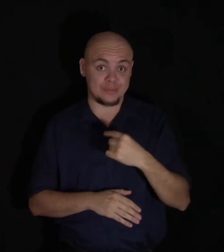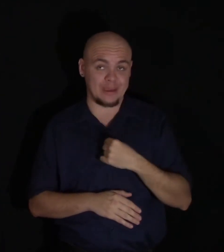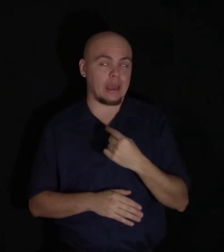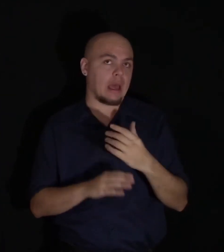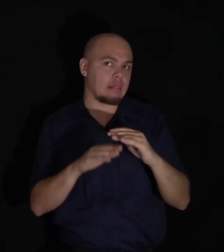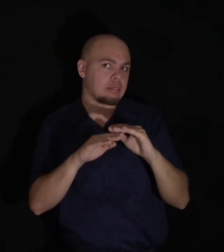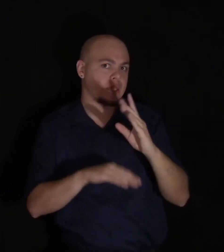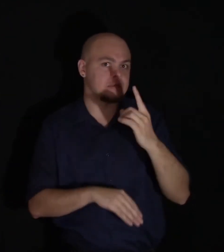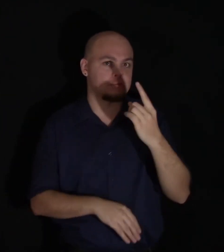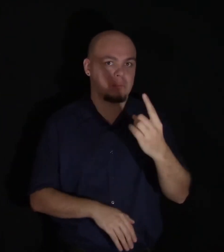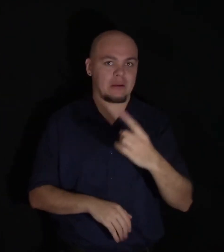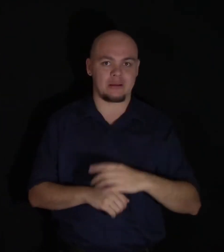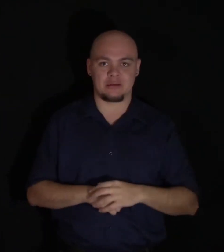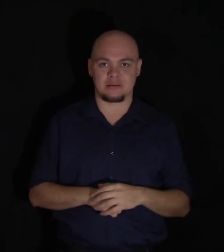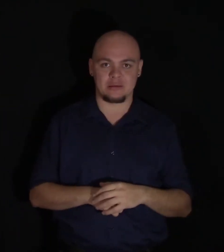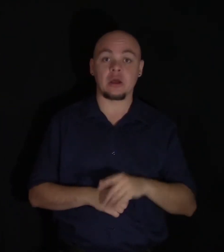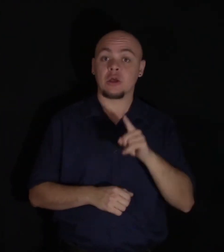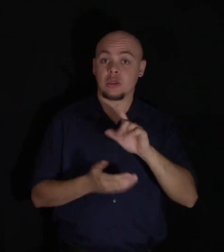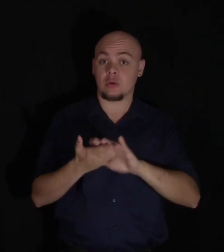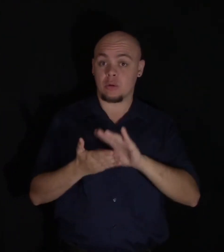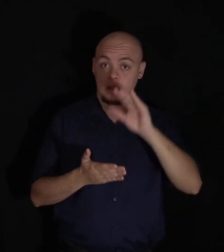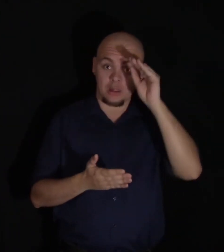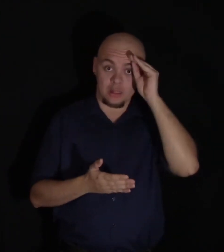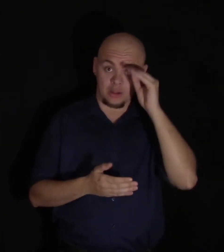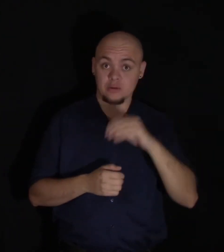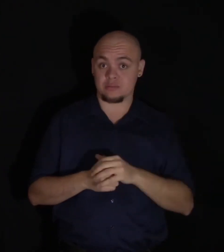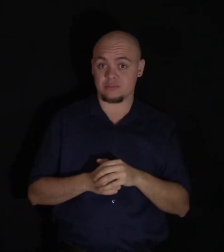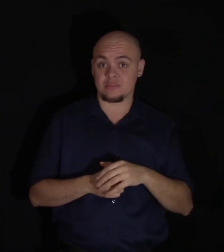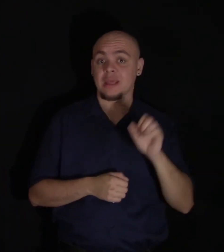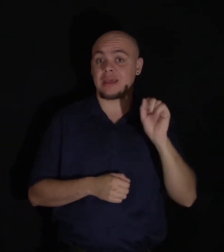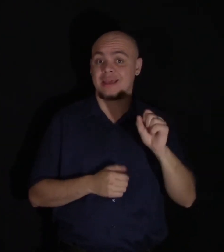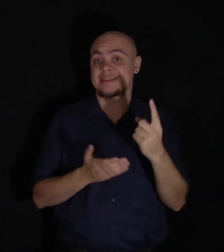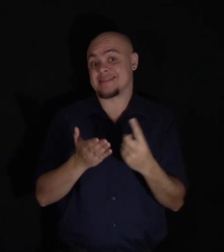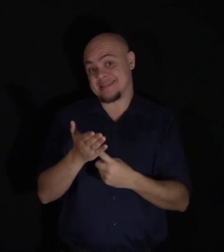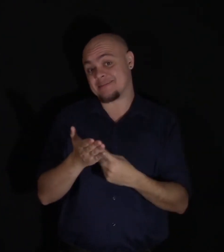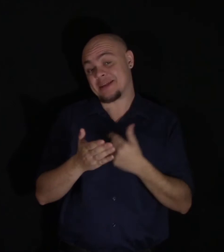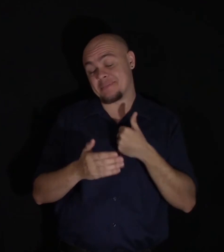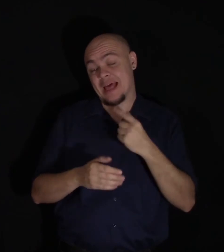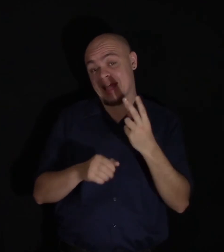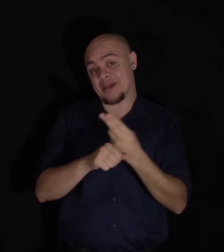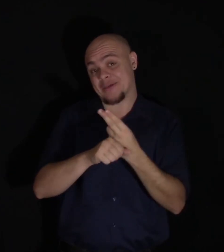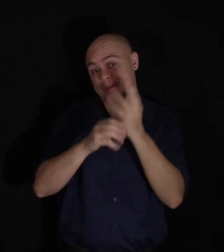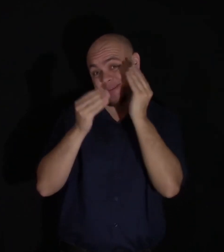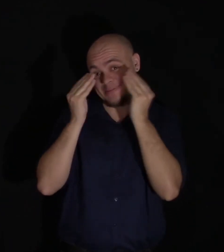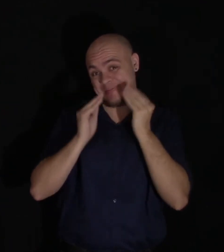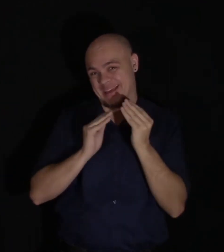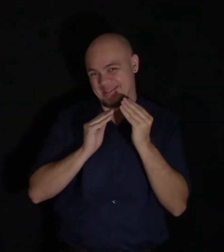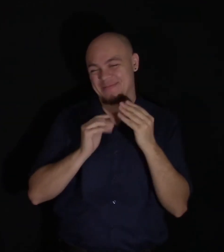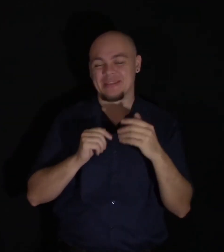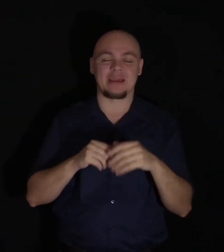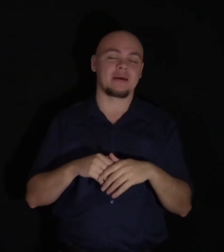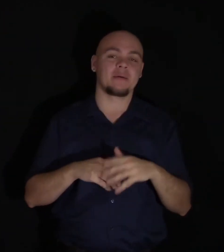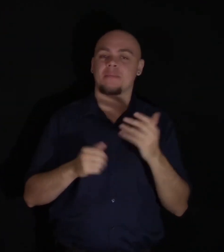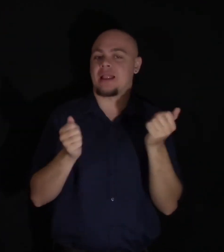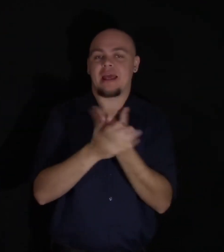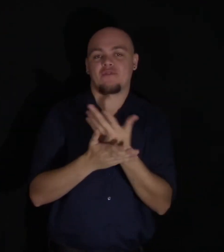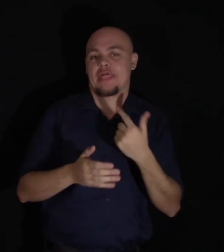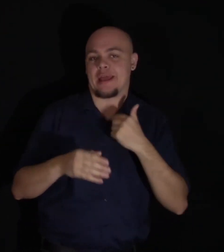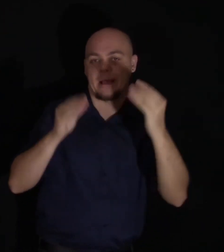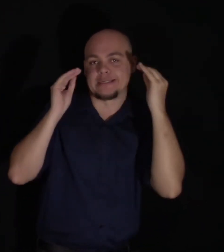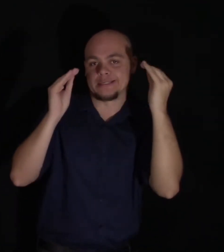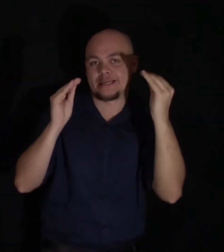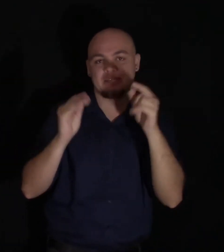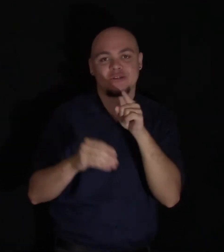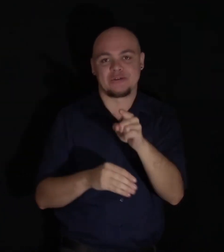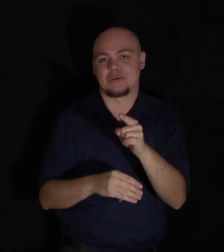only thing you're going to learn in the next few minutes is that, yes, sometimes I wear makeup. That's it. The rest of this is not going to be new